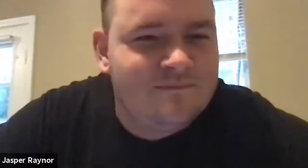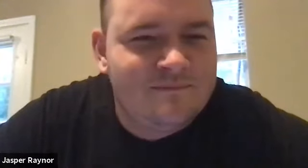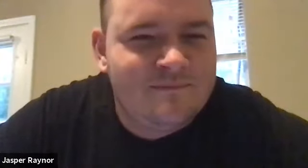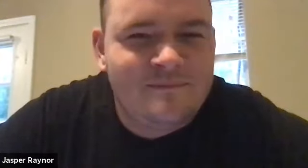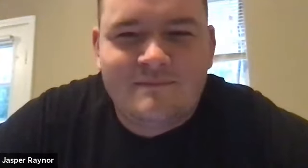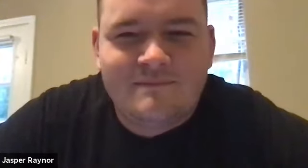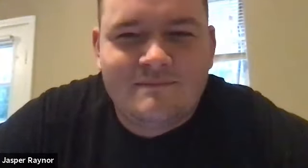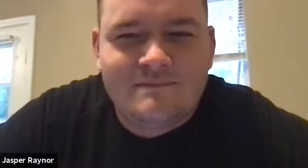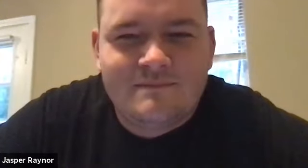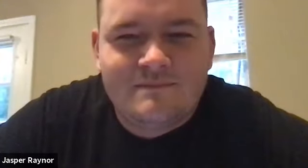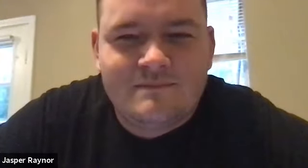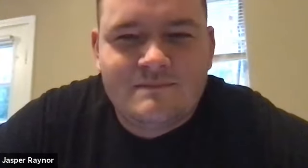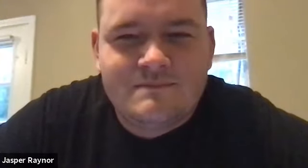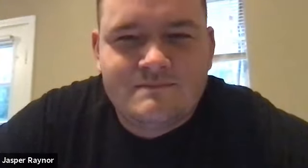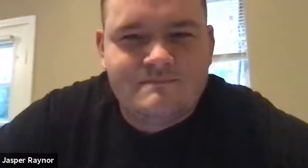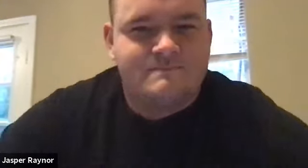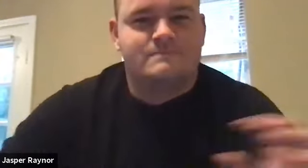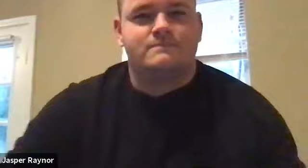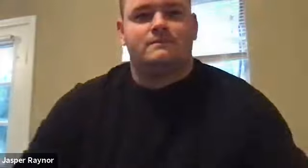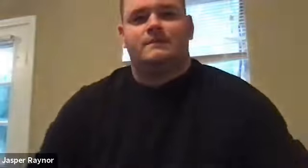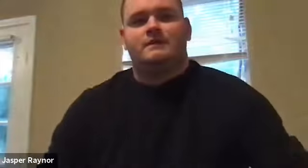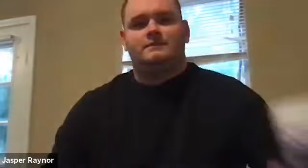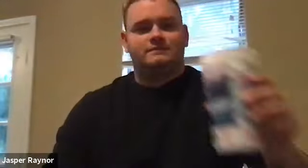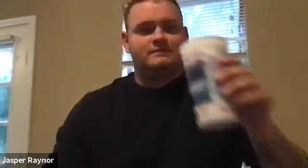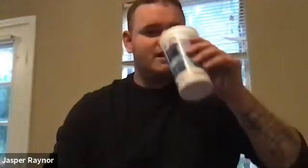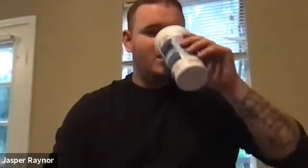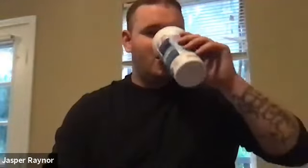What's the difference between I don't understand and I do understand?